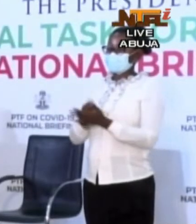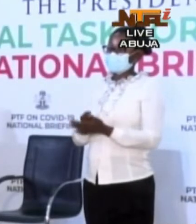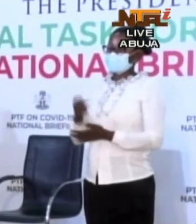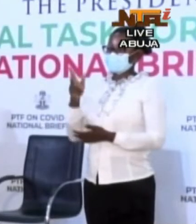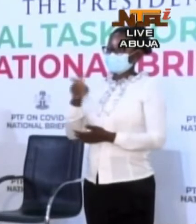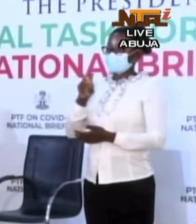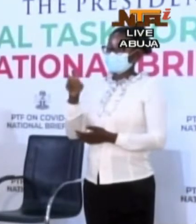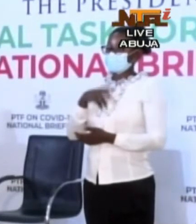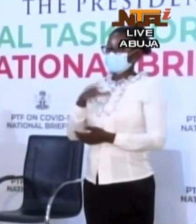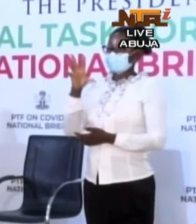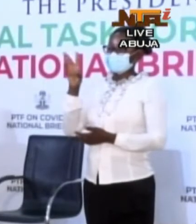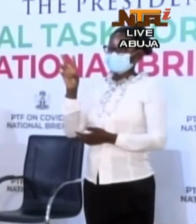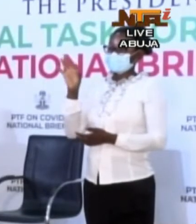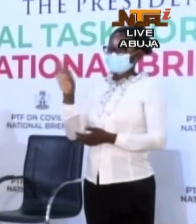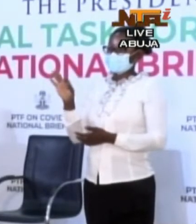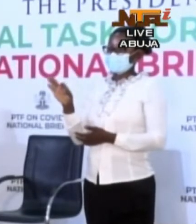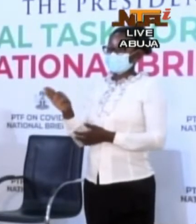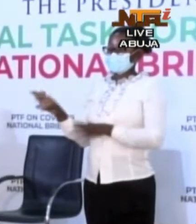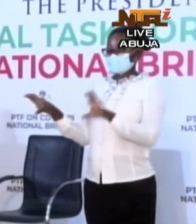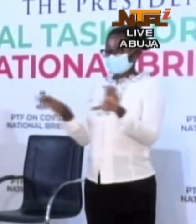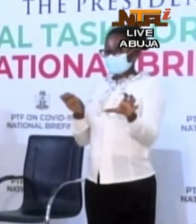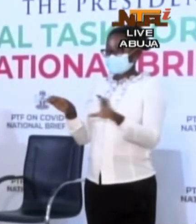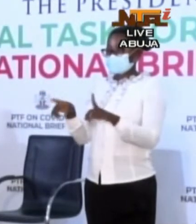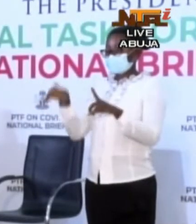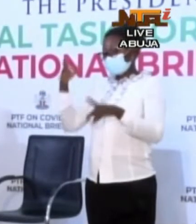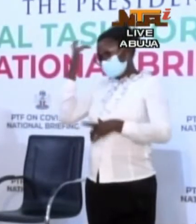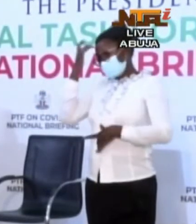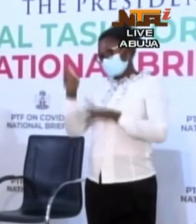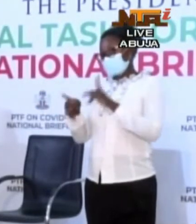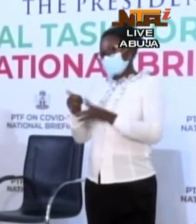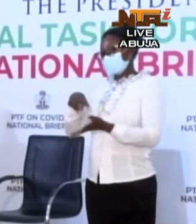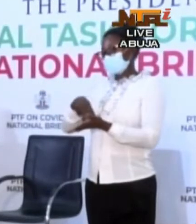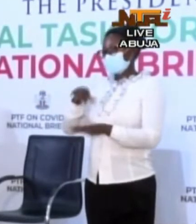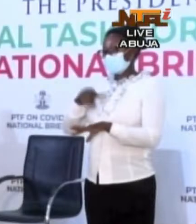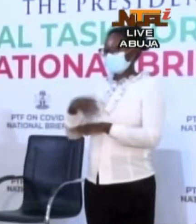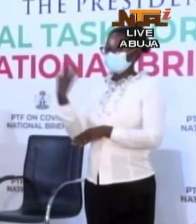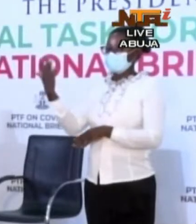94,369. Active cases stand at